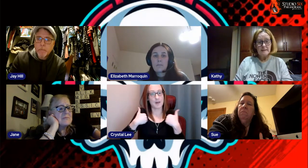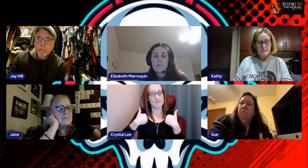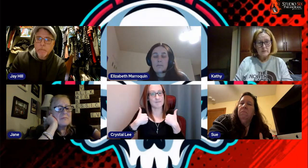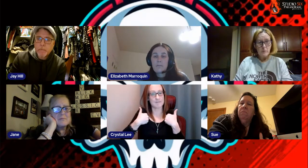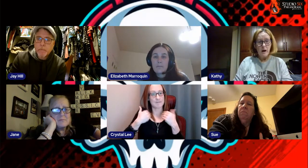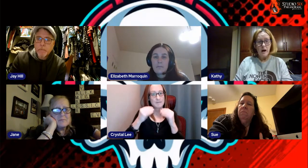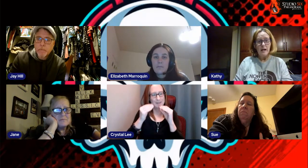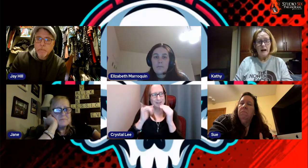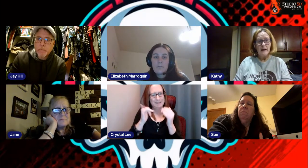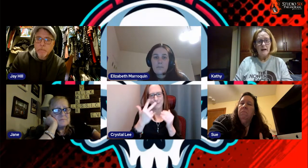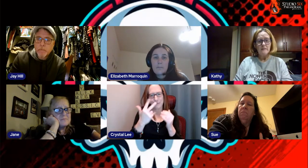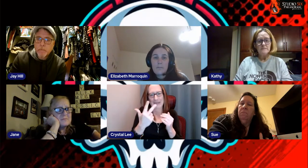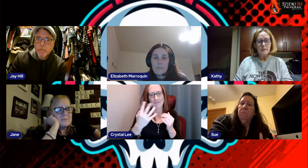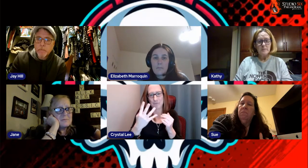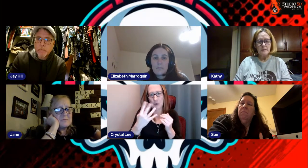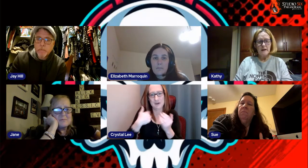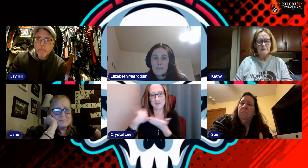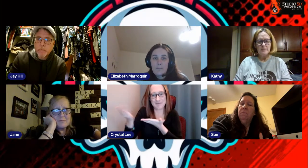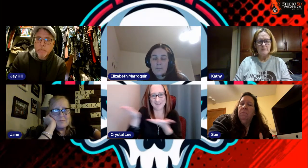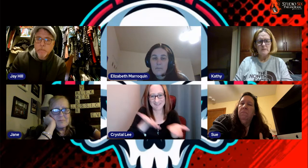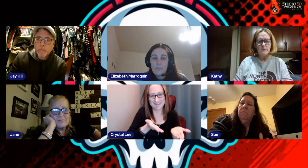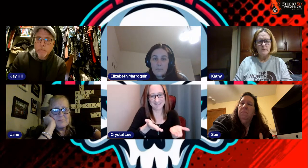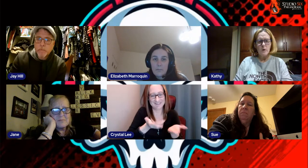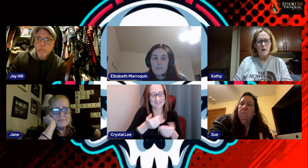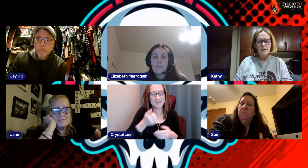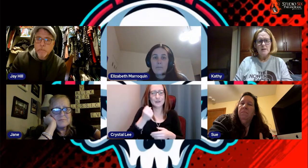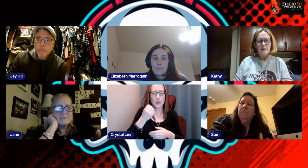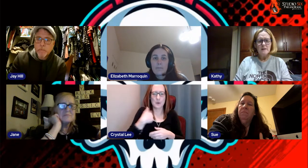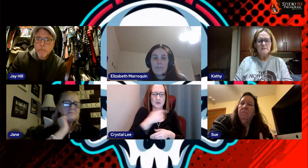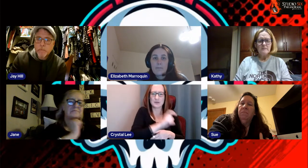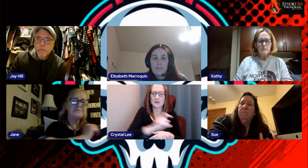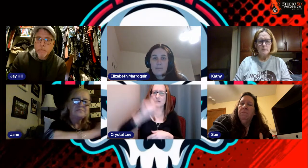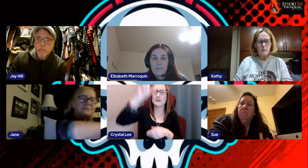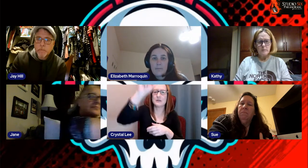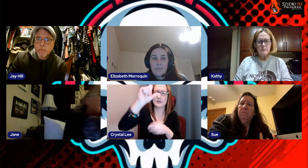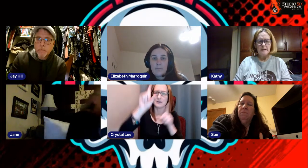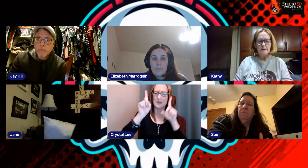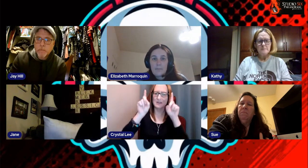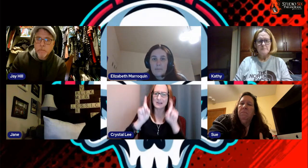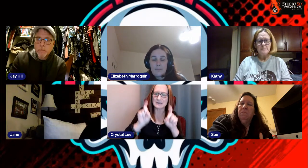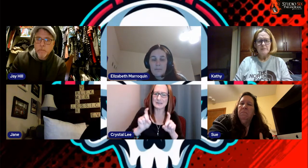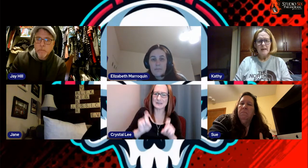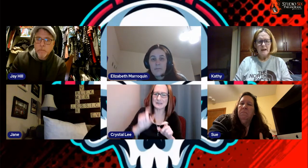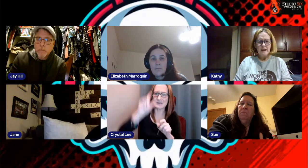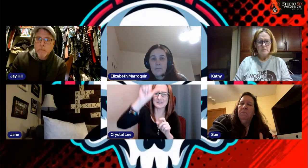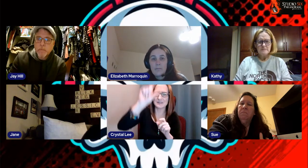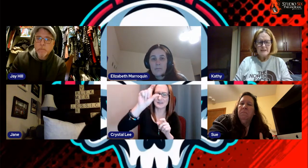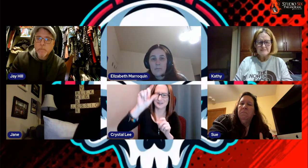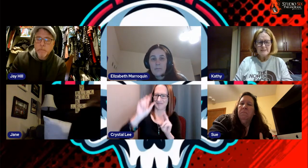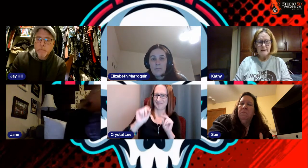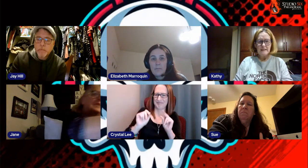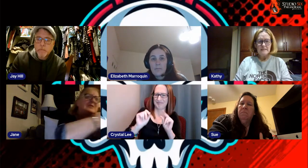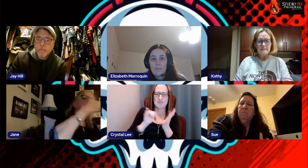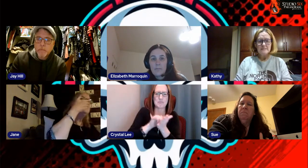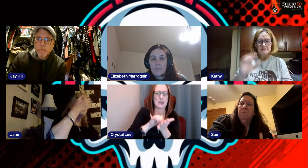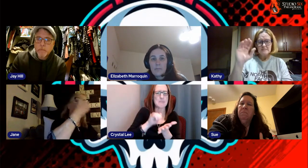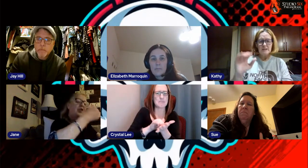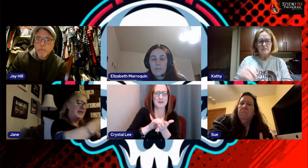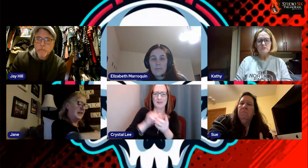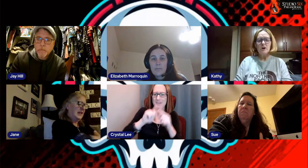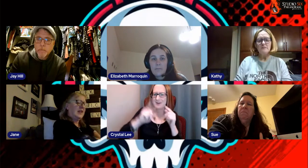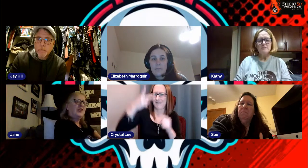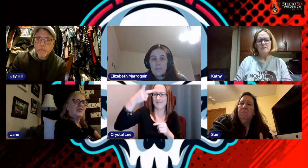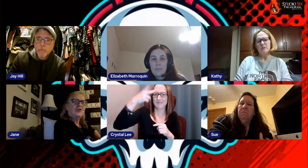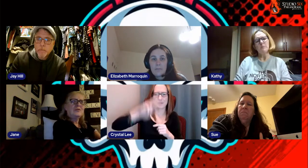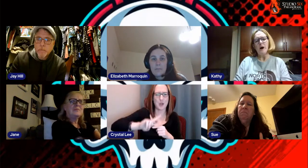Behind the wall, I had something behind it, 3 or 4 stuff I brought with me. And I was testing it to see